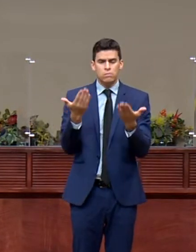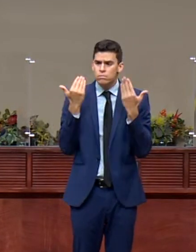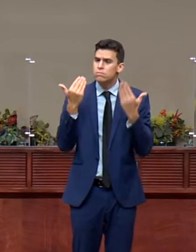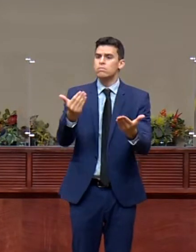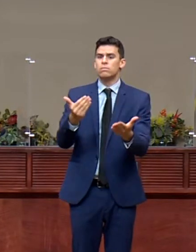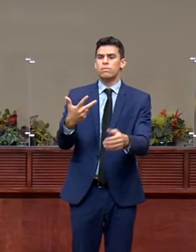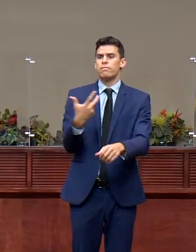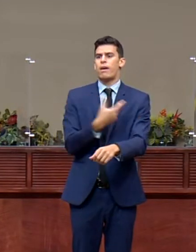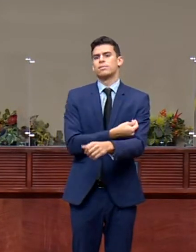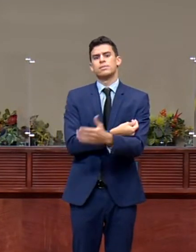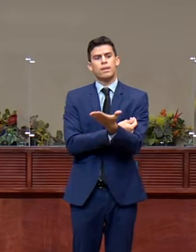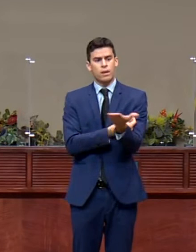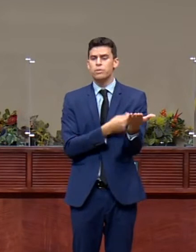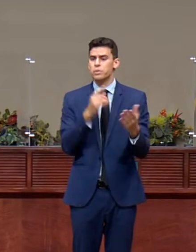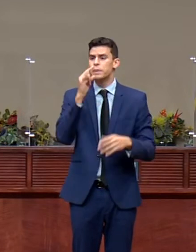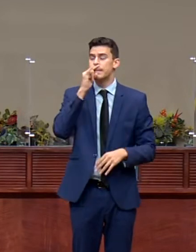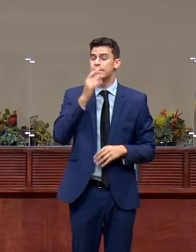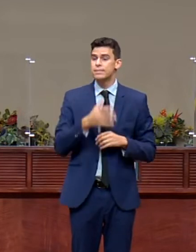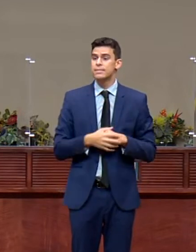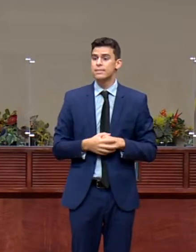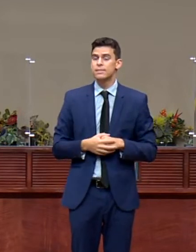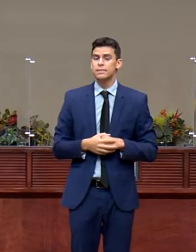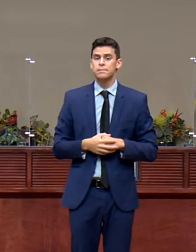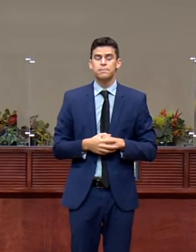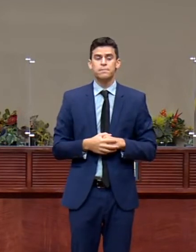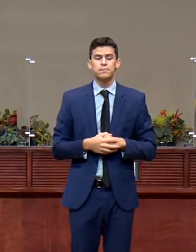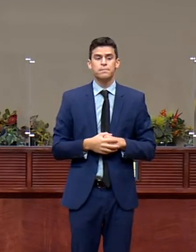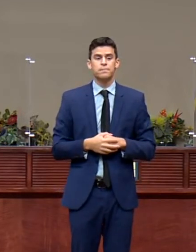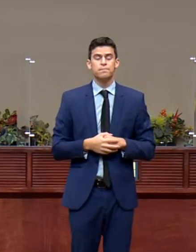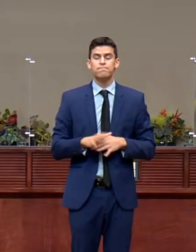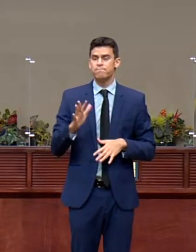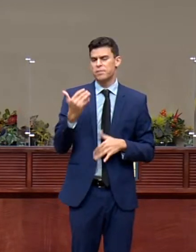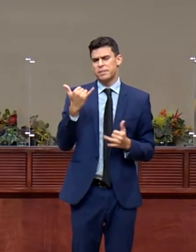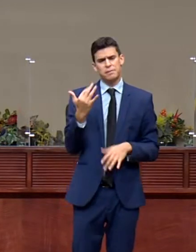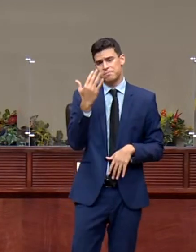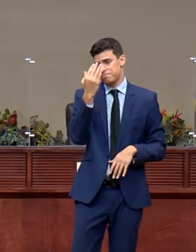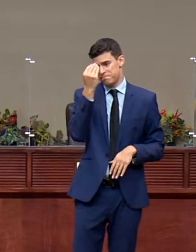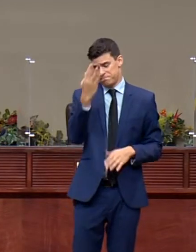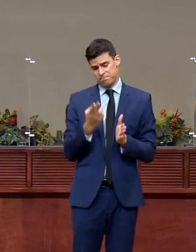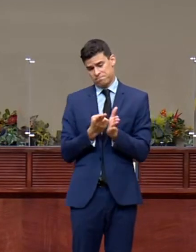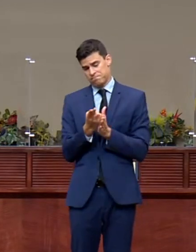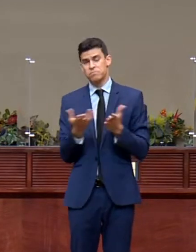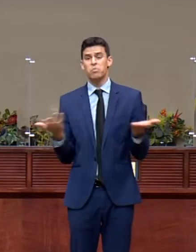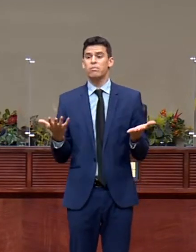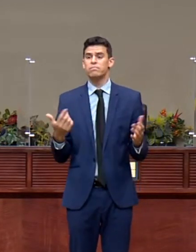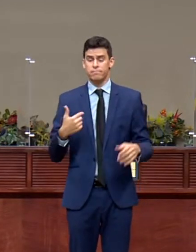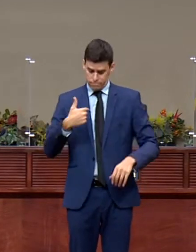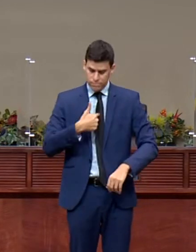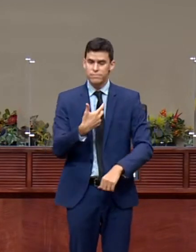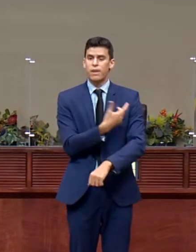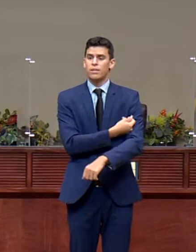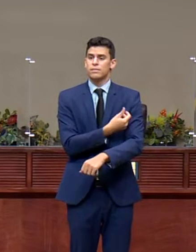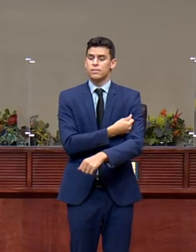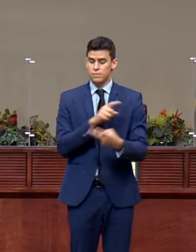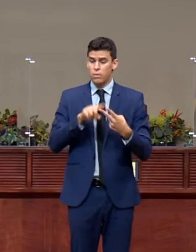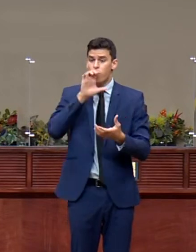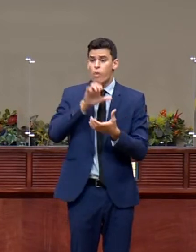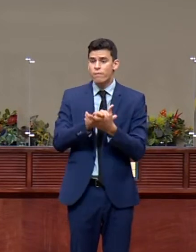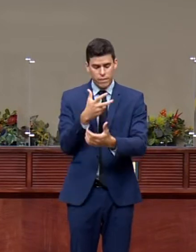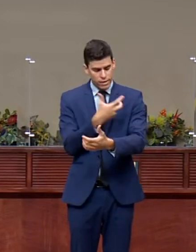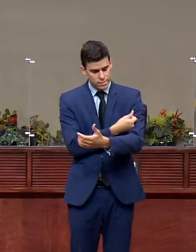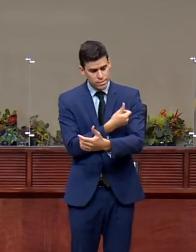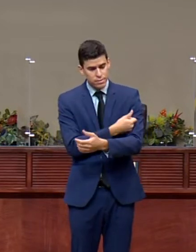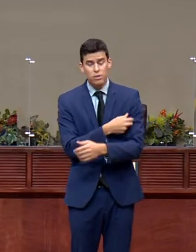this. But to put it another way, I'm vaccinated, my wife is vaccinated, my daughters